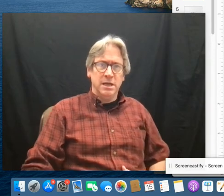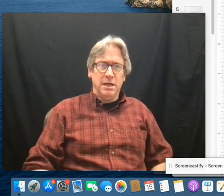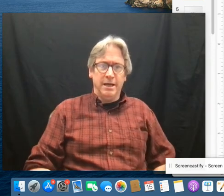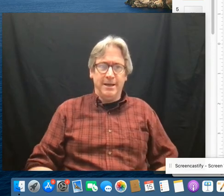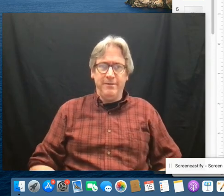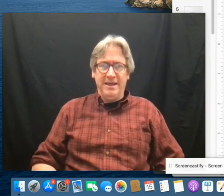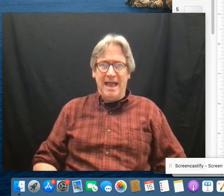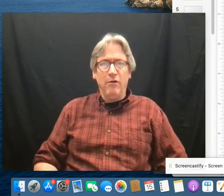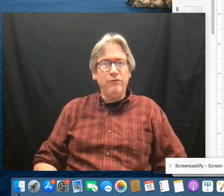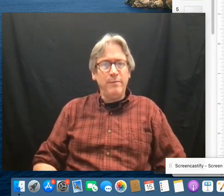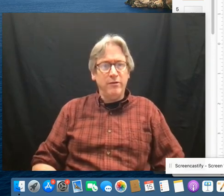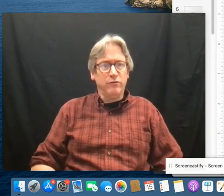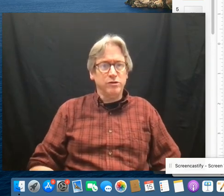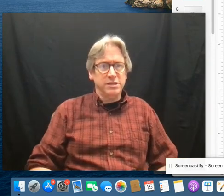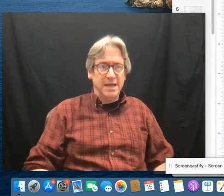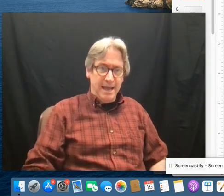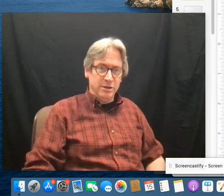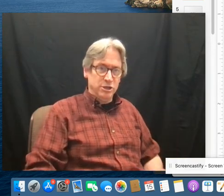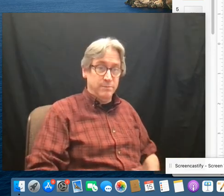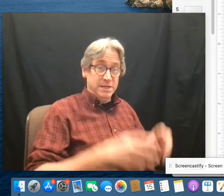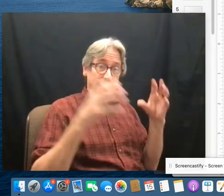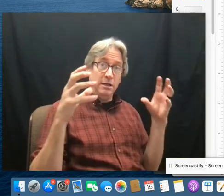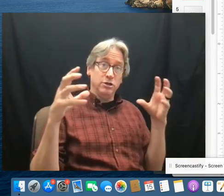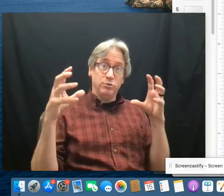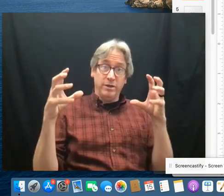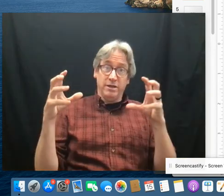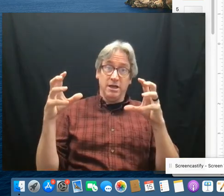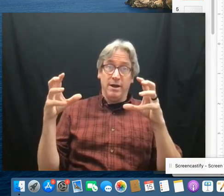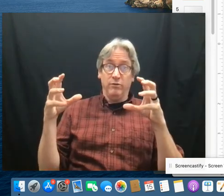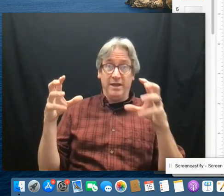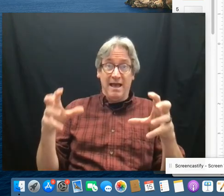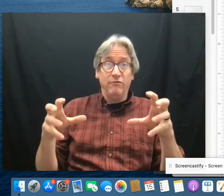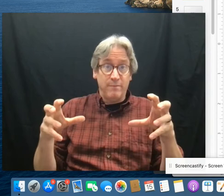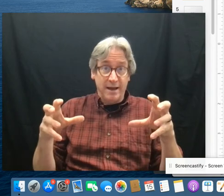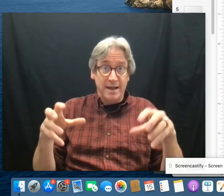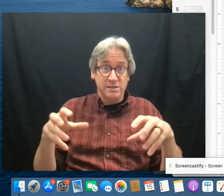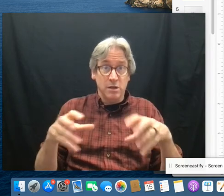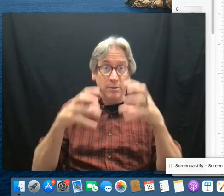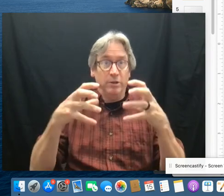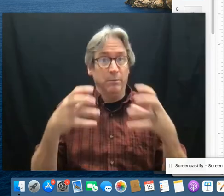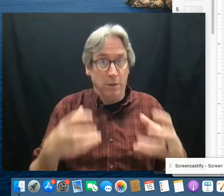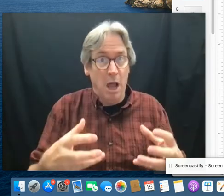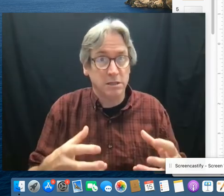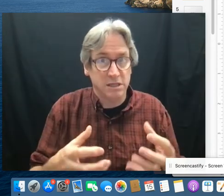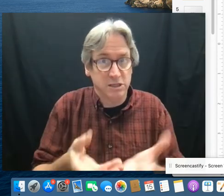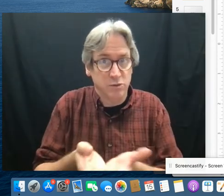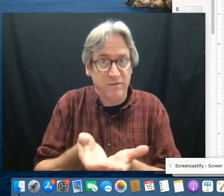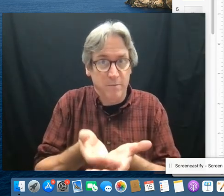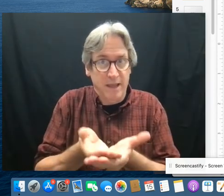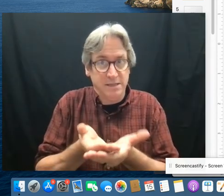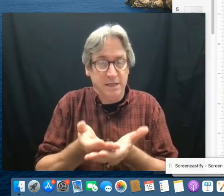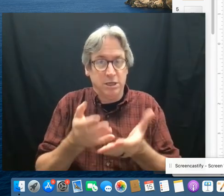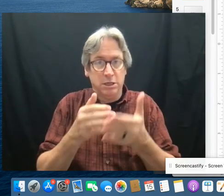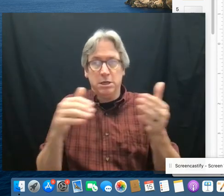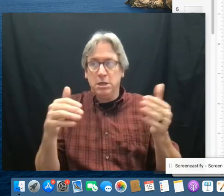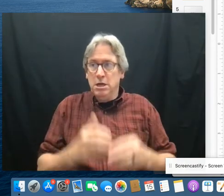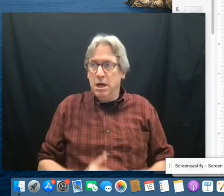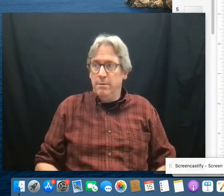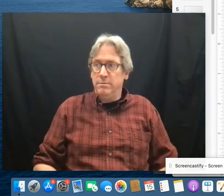is the alphabet versus hand shapes. In English, we think about the alphabet as the building blocks. It's sort of the